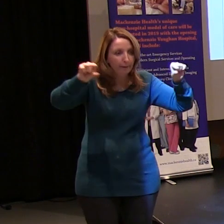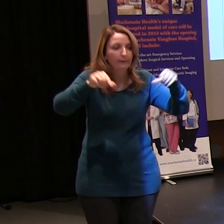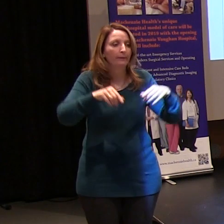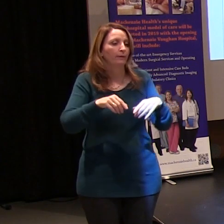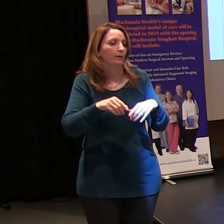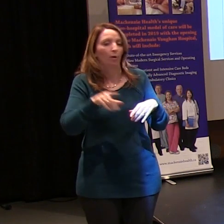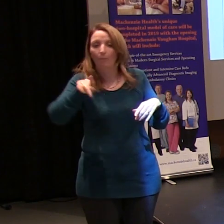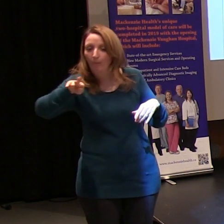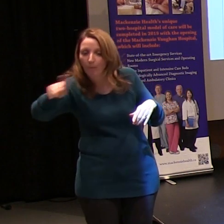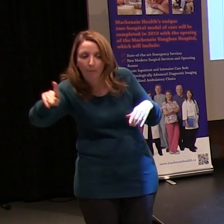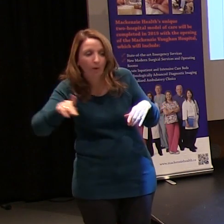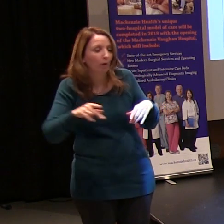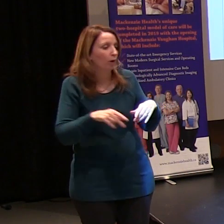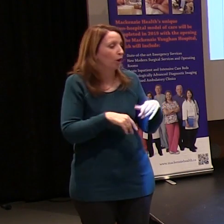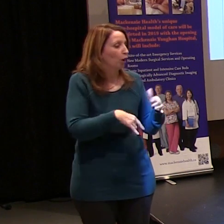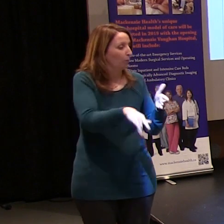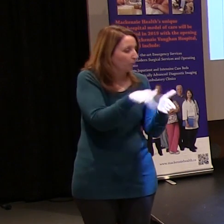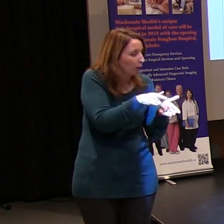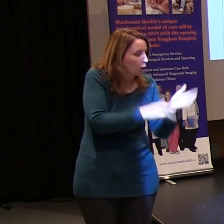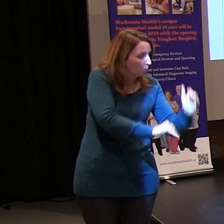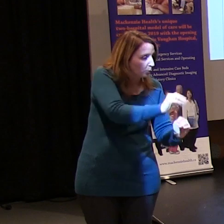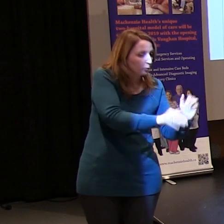office building connected with the hospital,